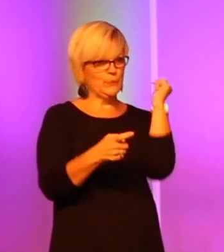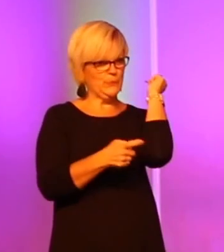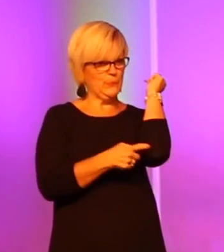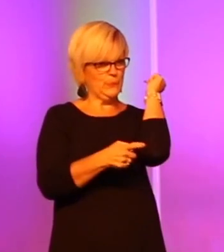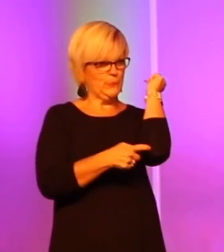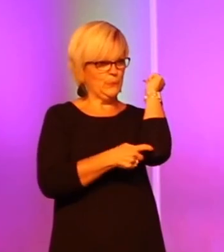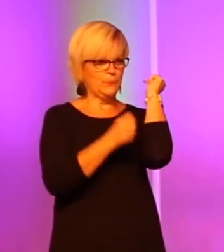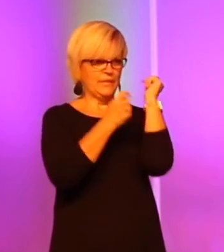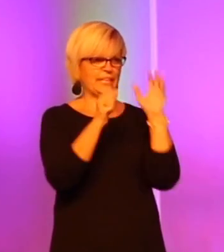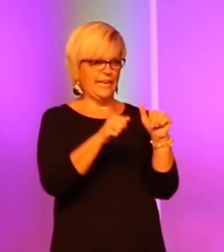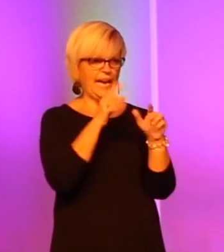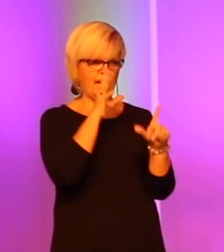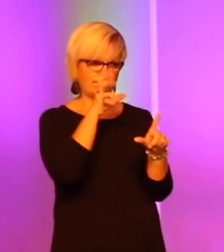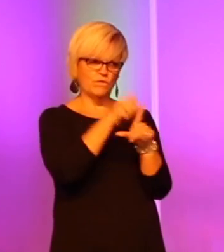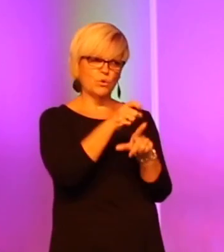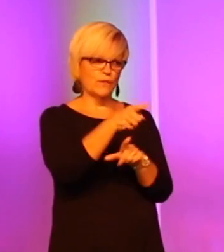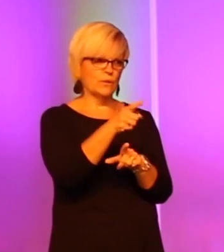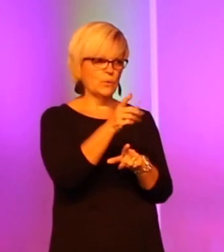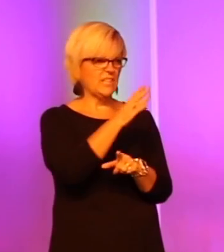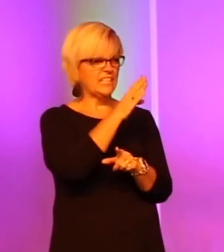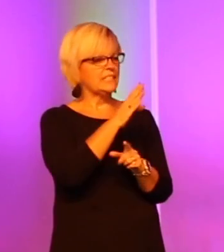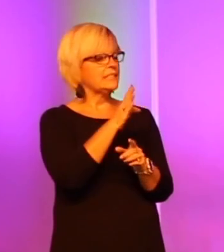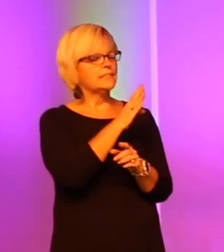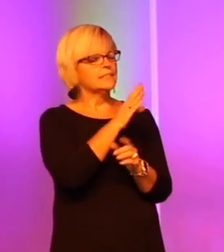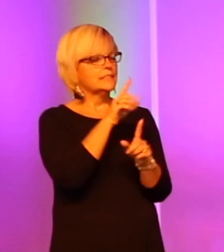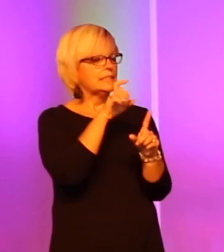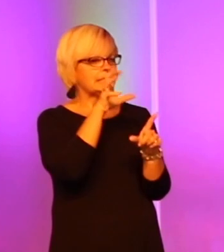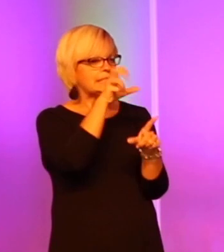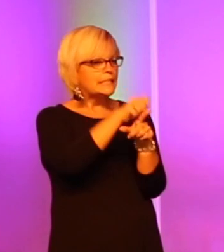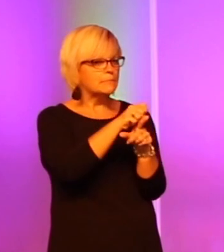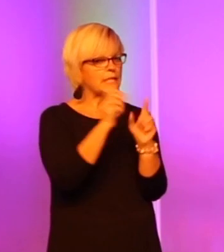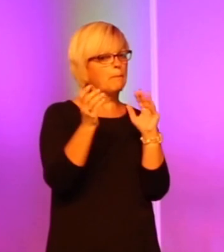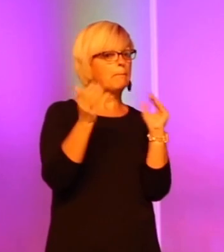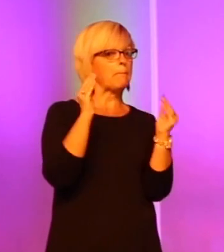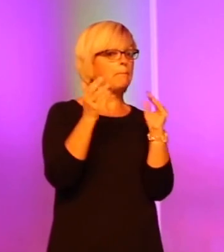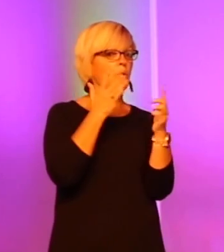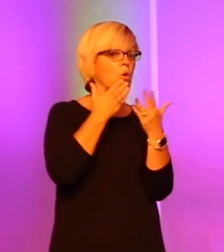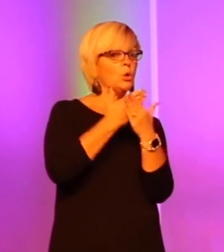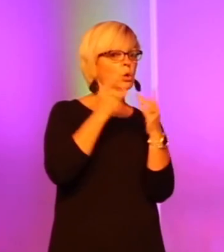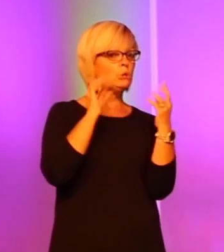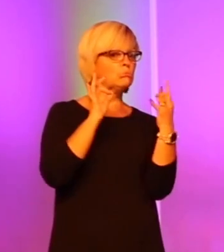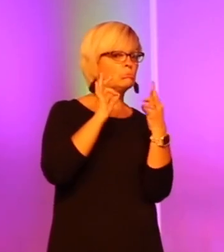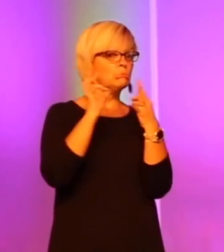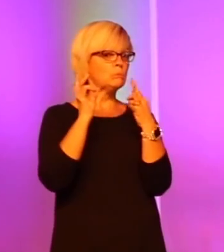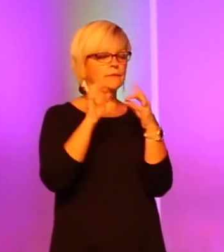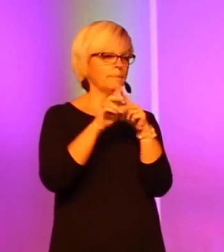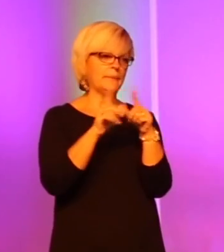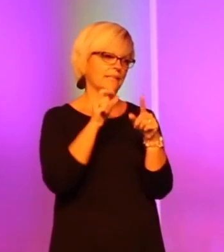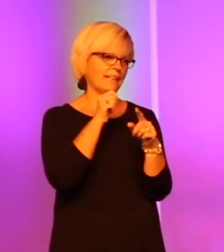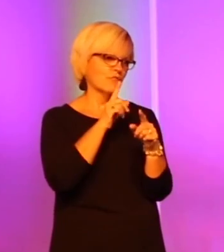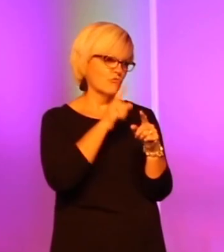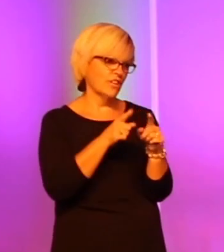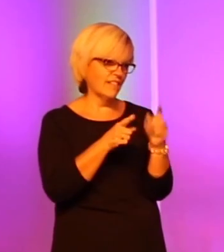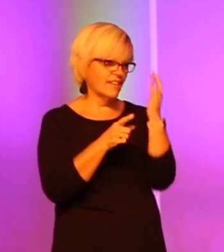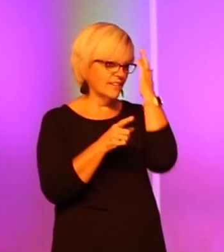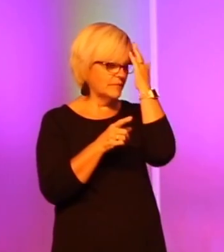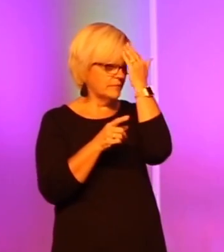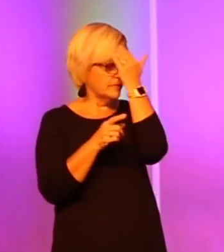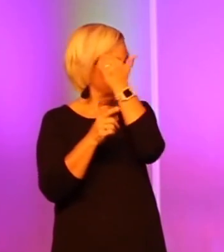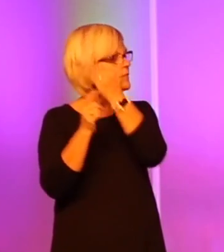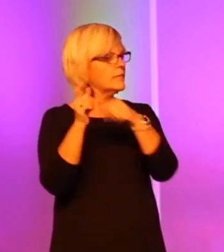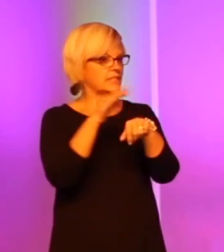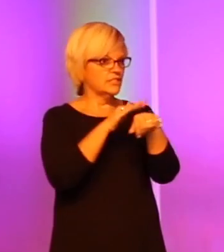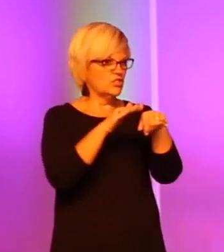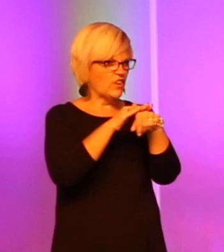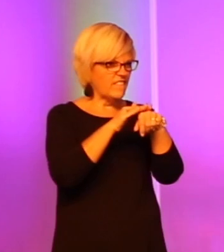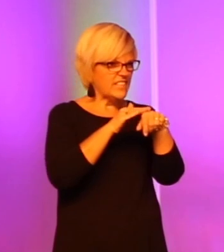always deceptive. Temptation is never what it seems. There's a surface level thing that temptation wants us to believe, but if we take